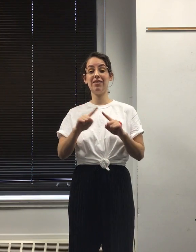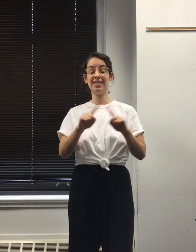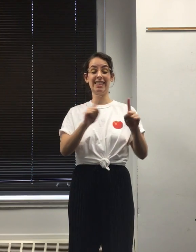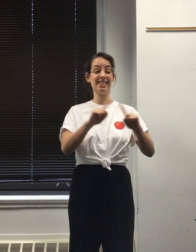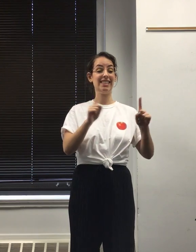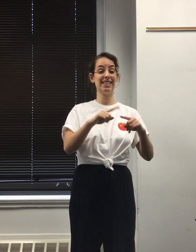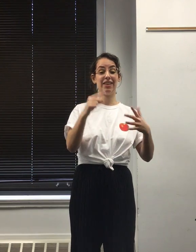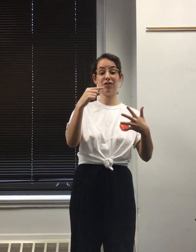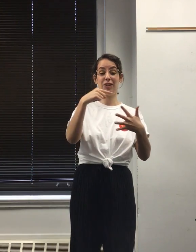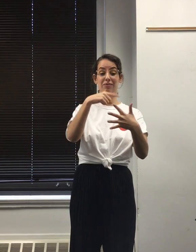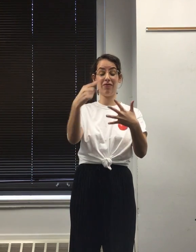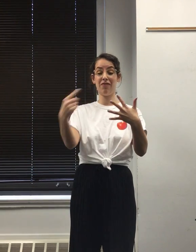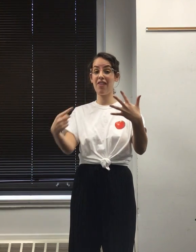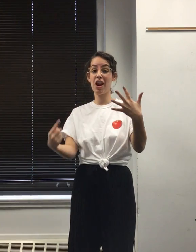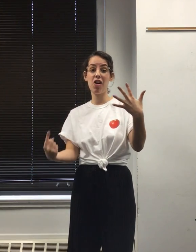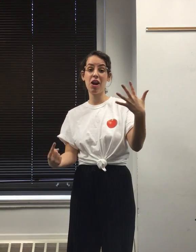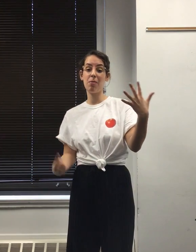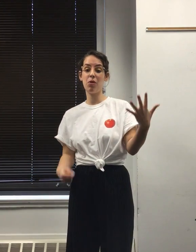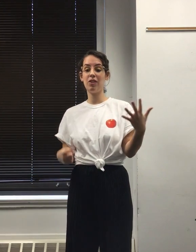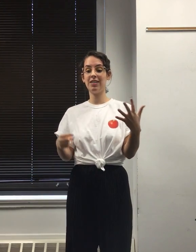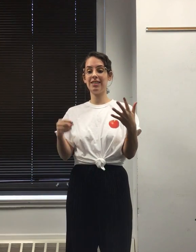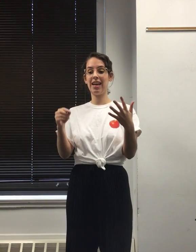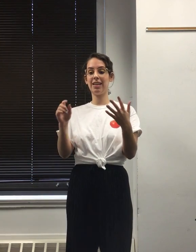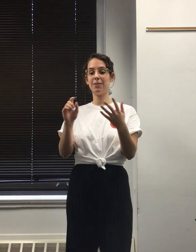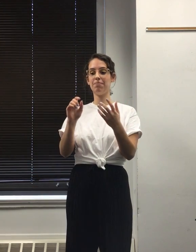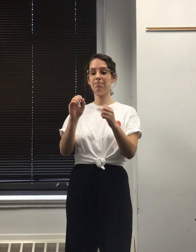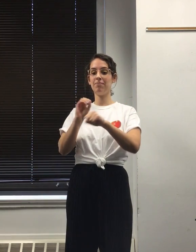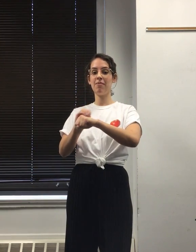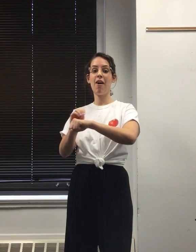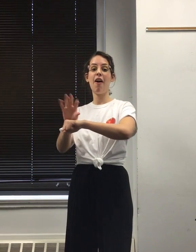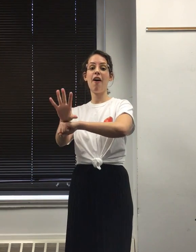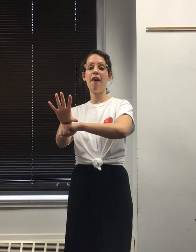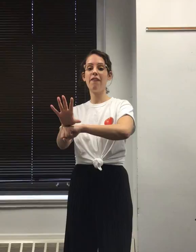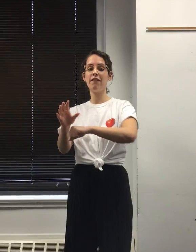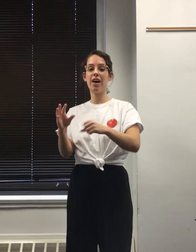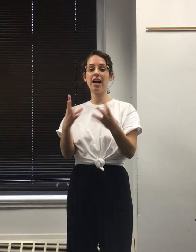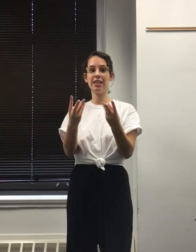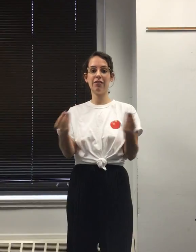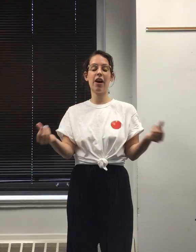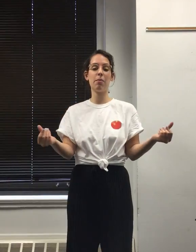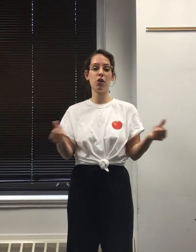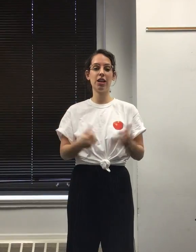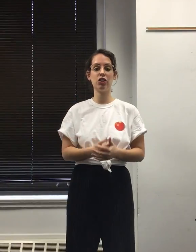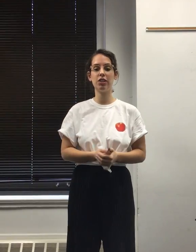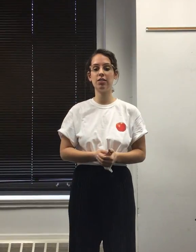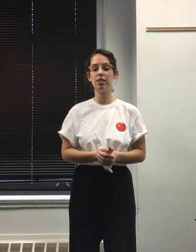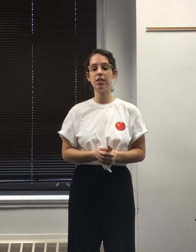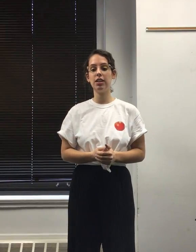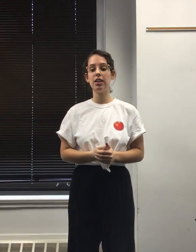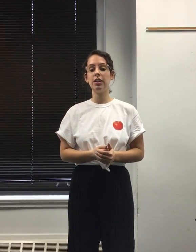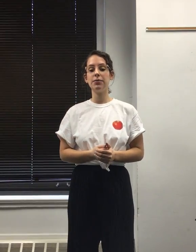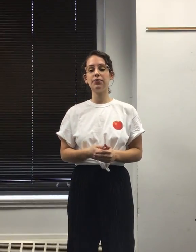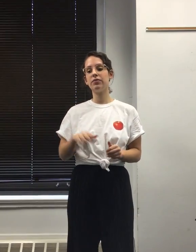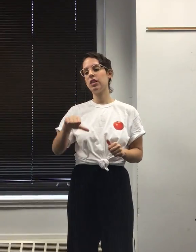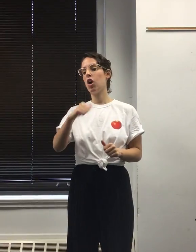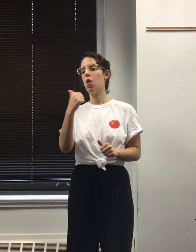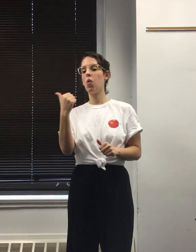about a few of those too. Does everybody got this? Okay. Other term, the two major ones, we're